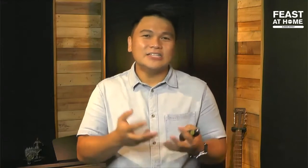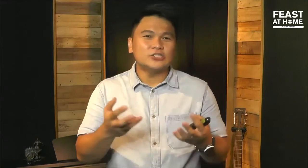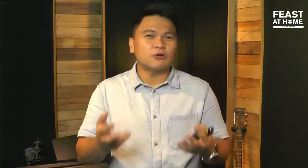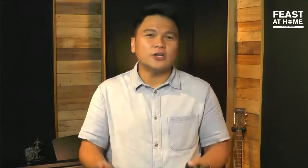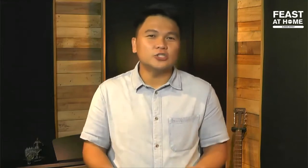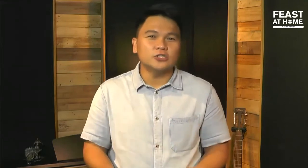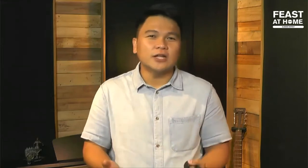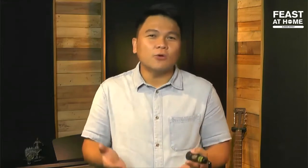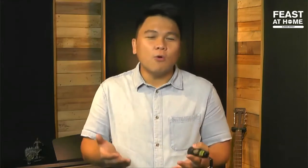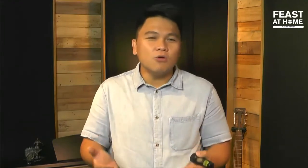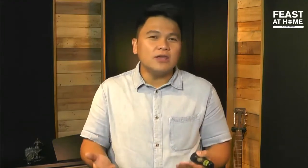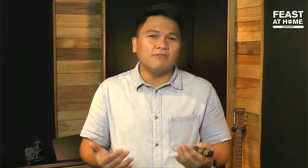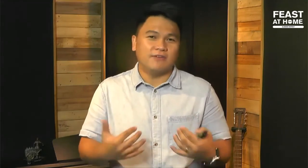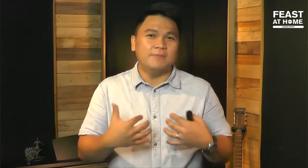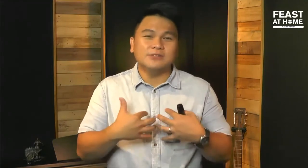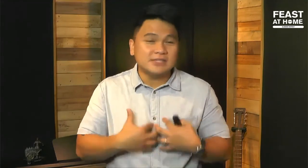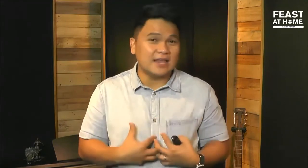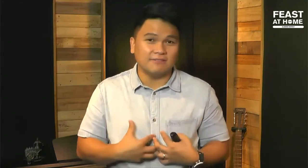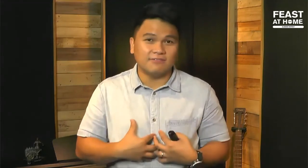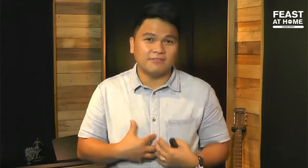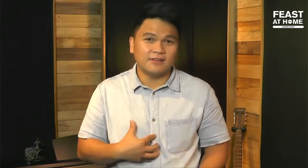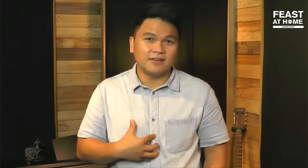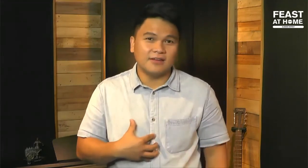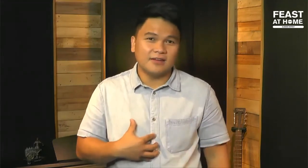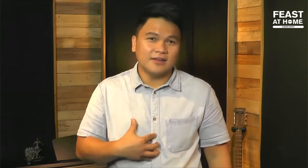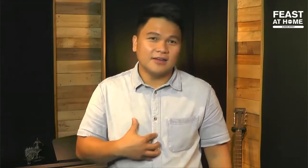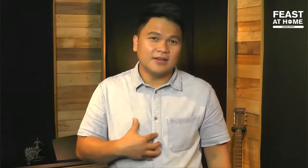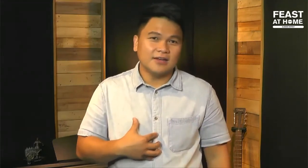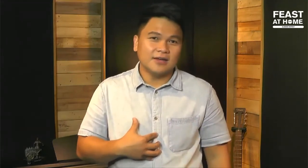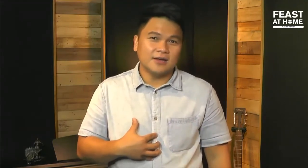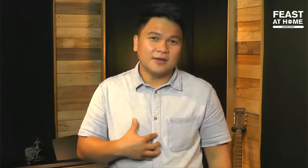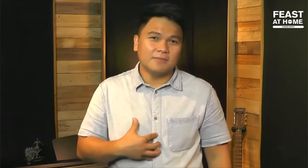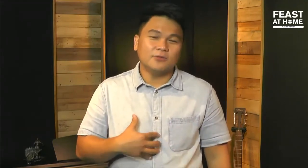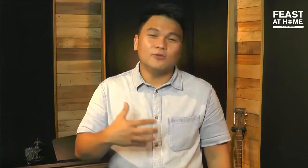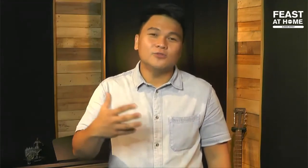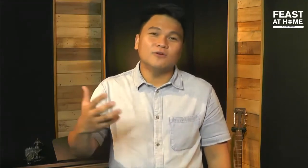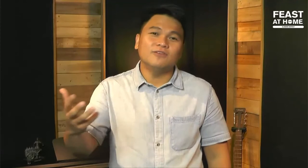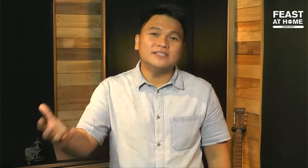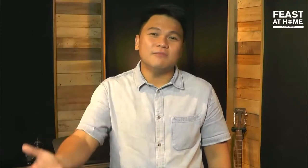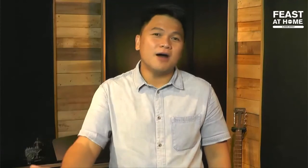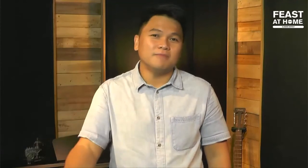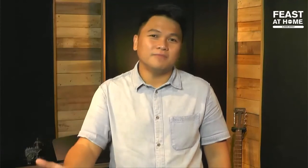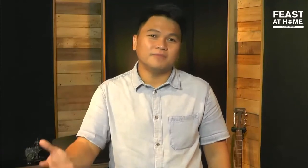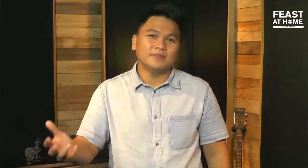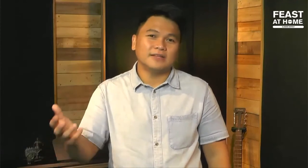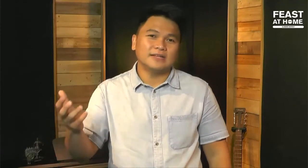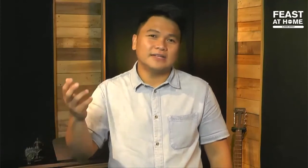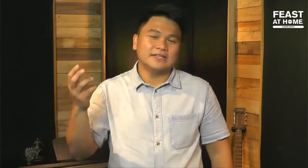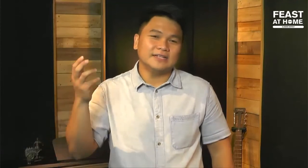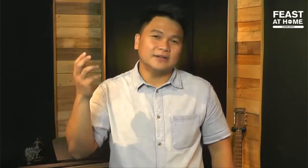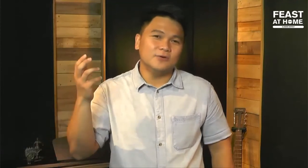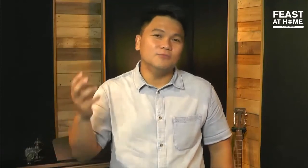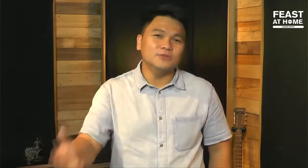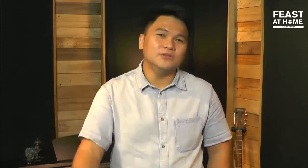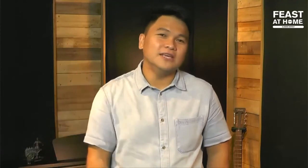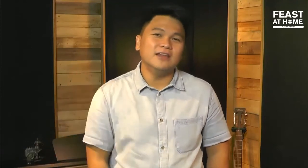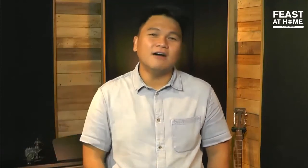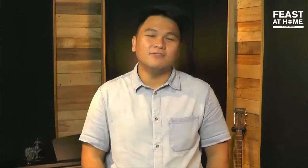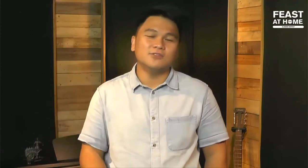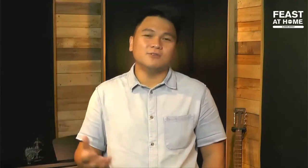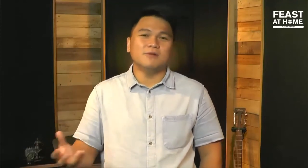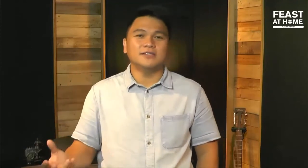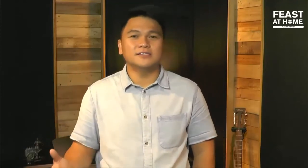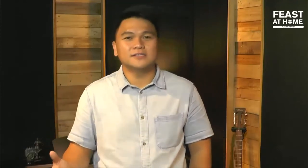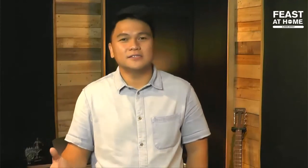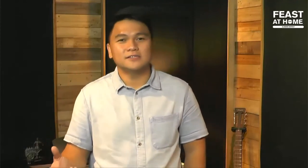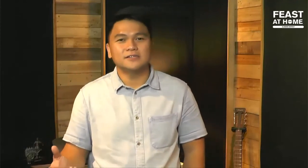the destruction not only of himself but also of his mom whom he loved